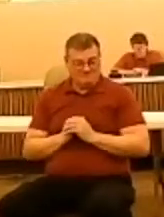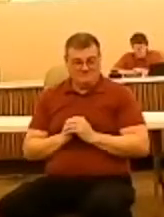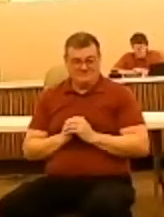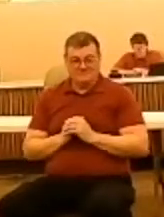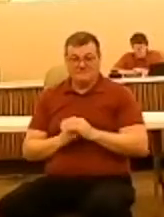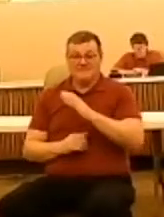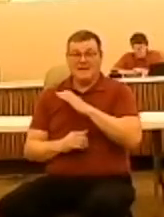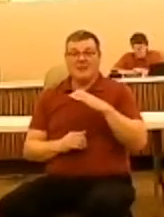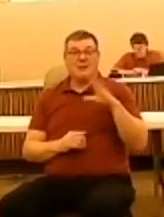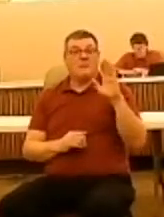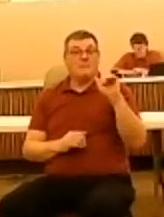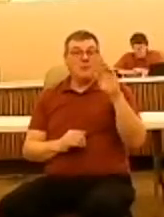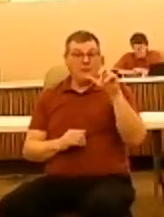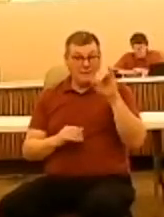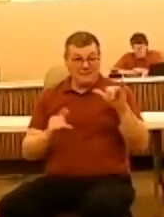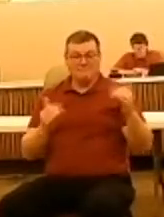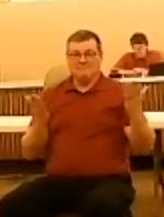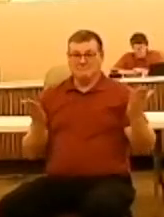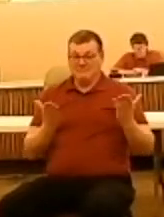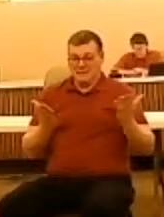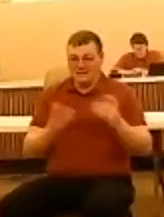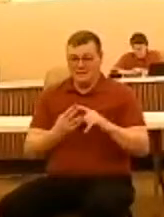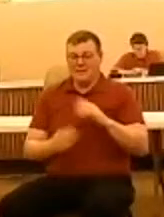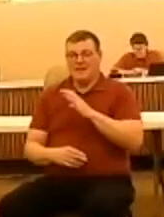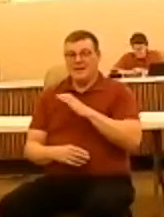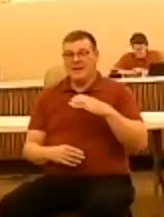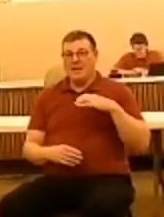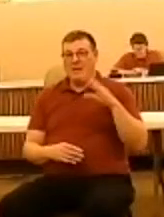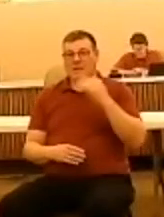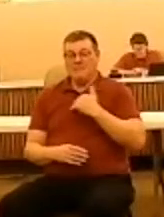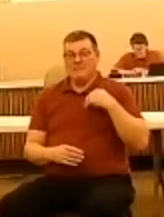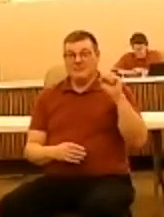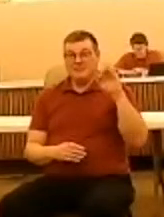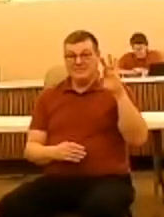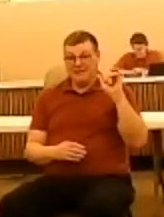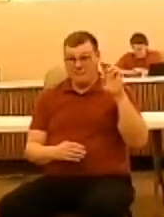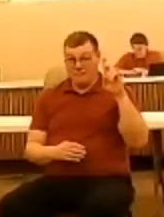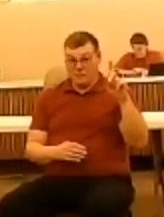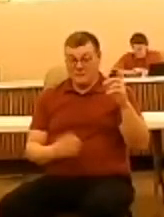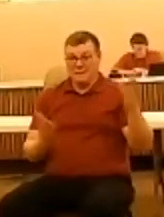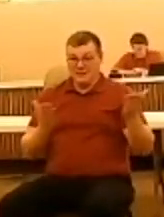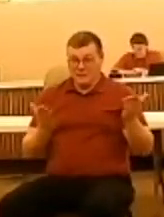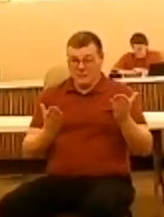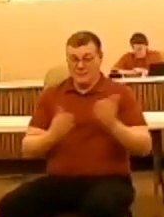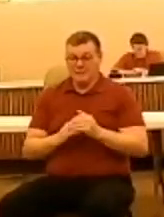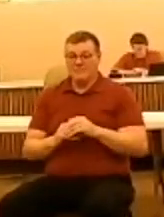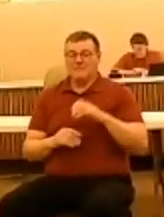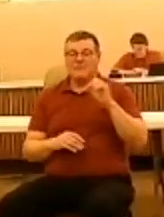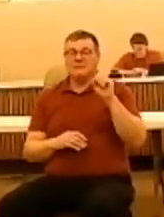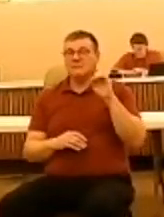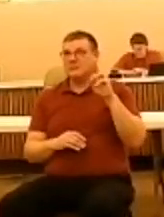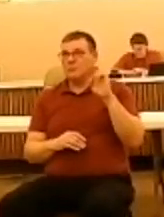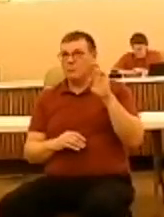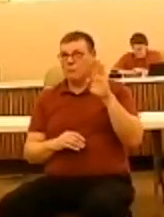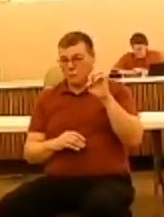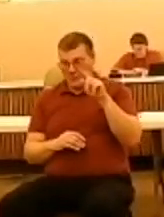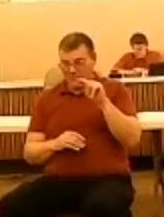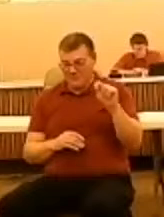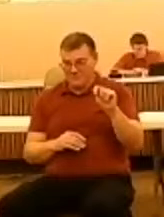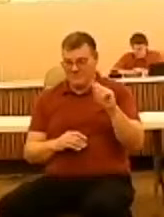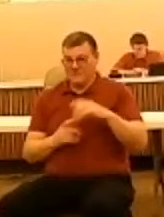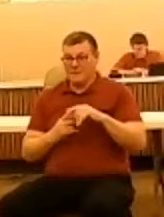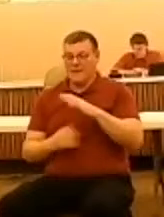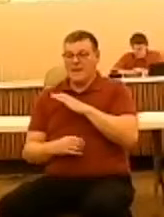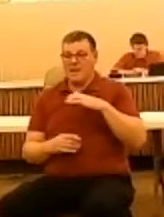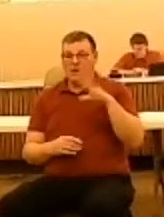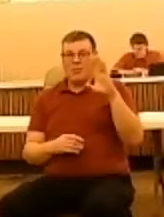Councilmember Barley, Here. Councilmember Stafford. Here. Councilmember Safranek, Here. Councilmember